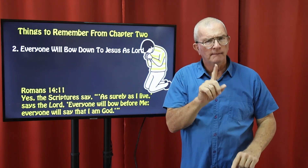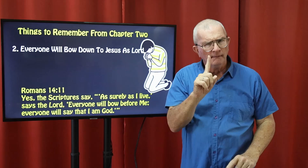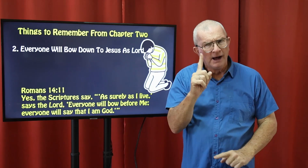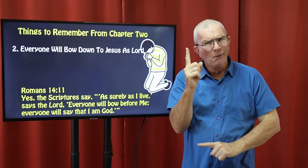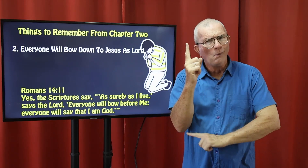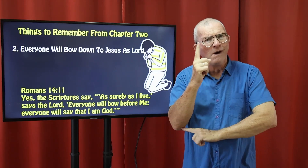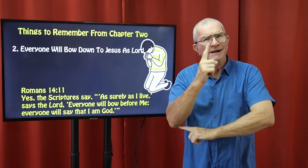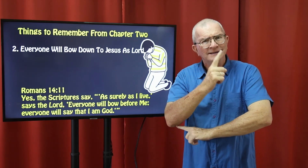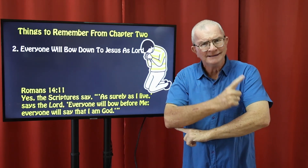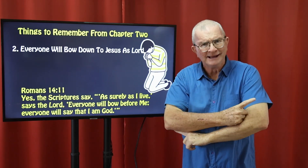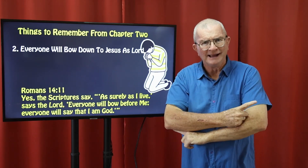But one day,